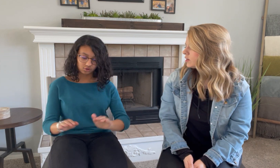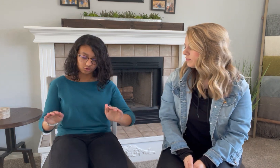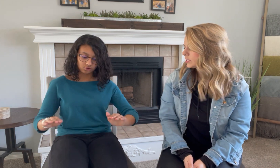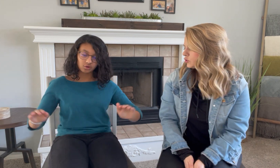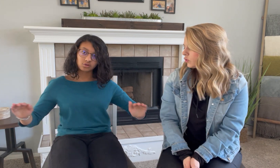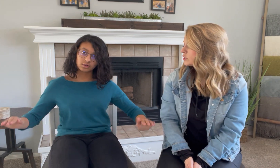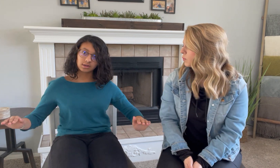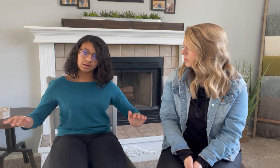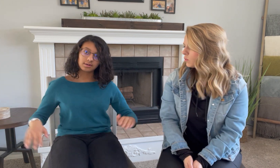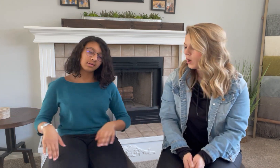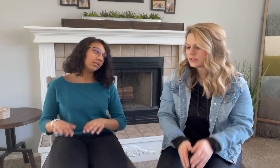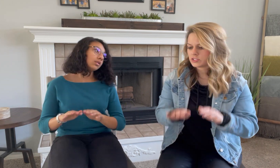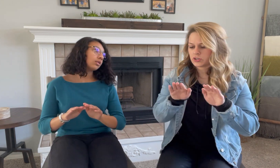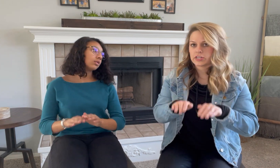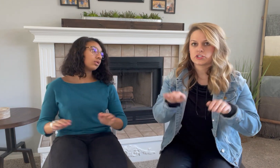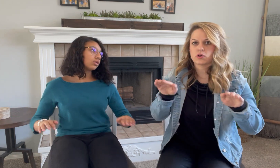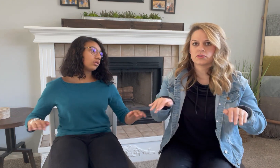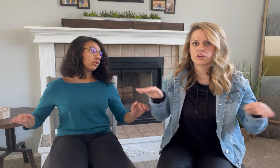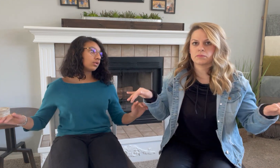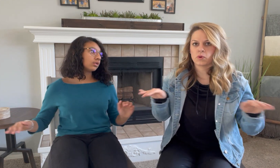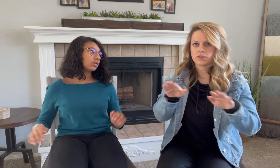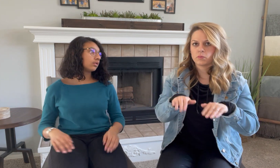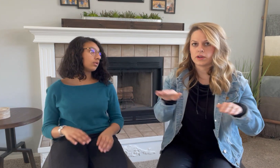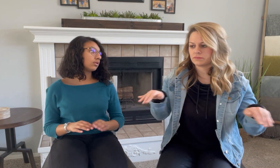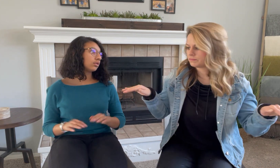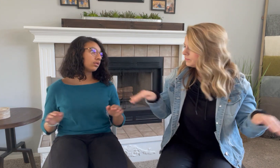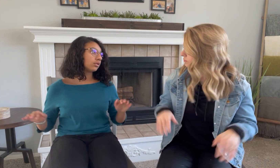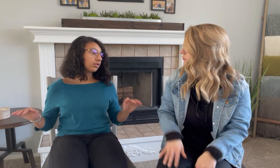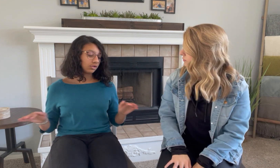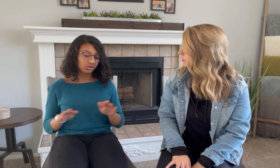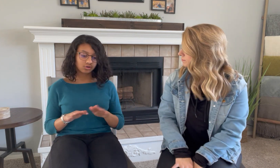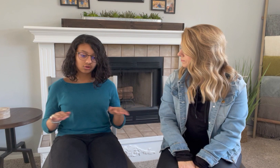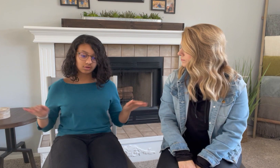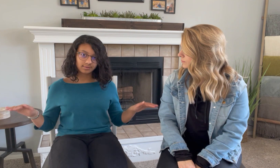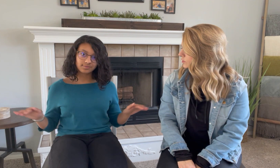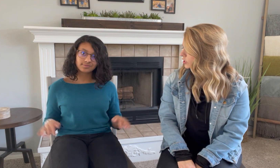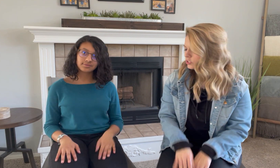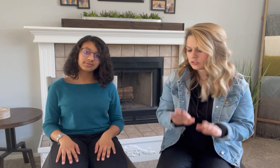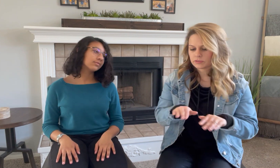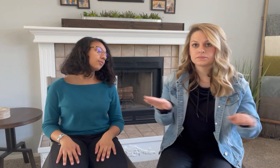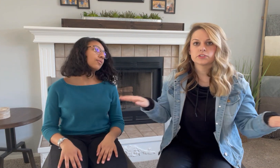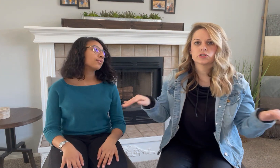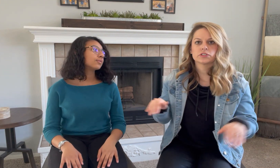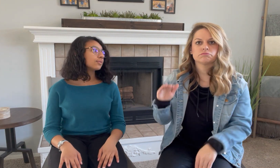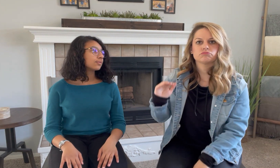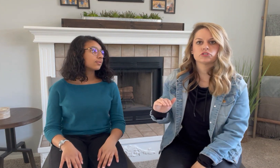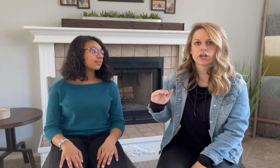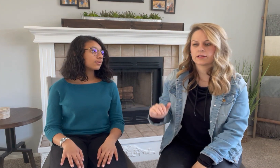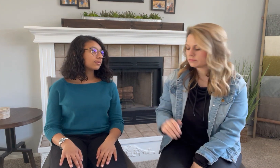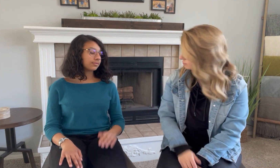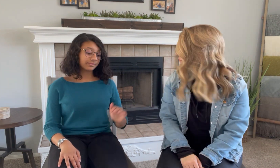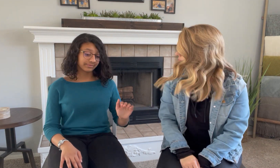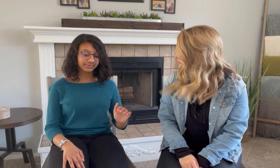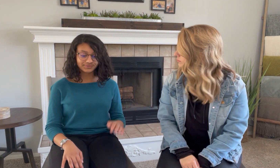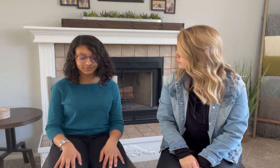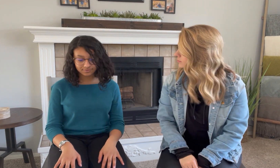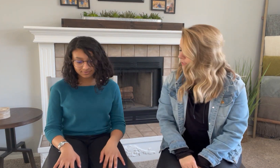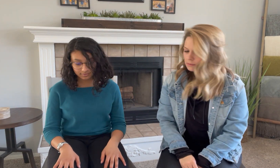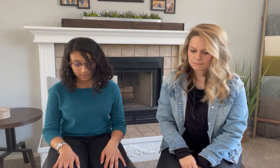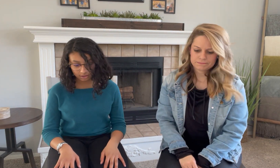Obviously children's more than one, so you're gonna show that there are more than one. Yep, there are children or child. Yep,